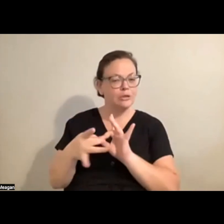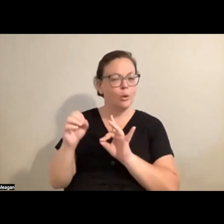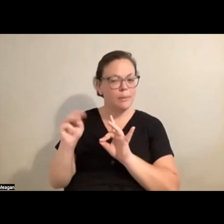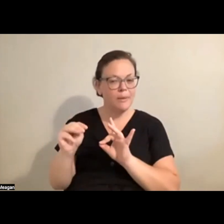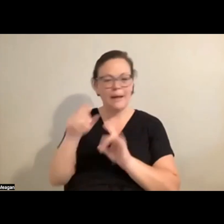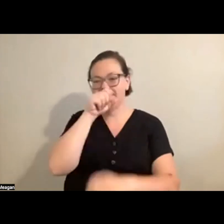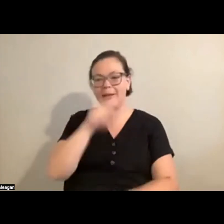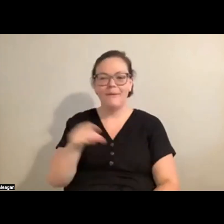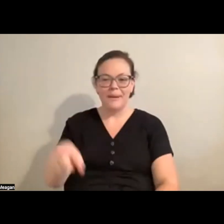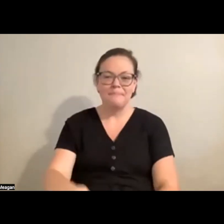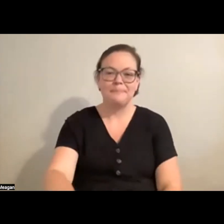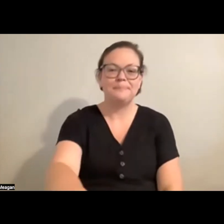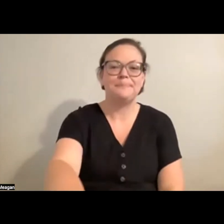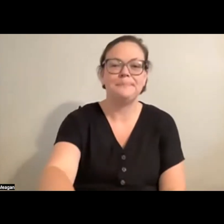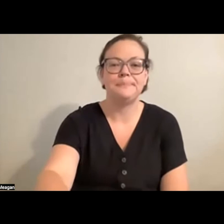them.